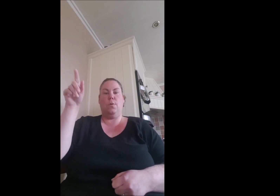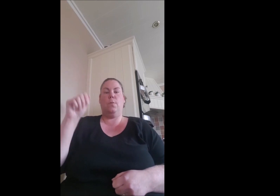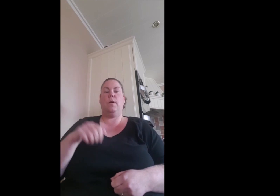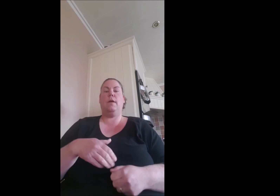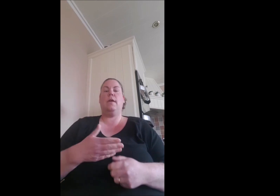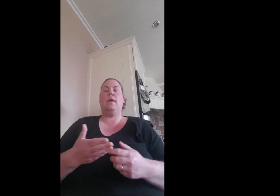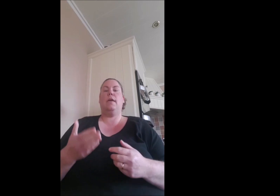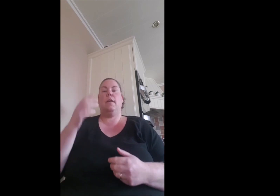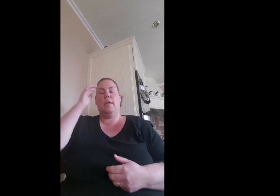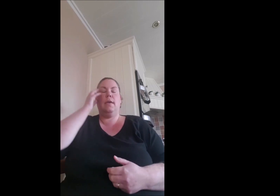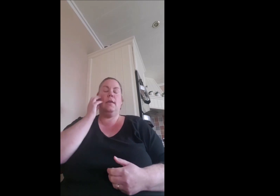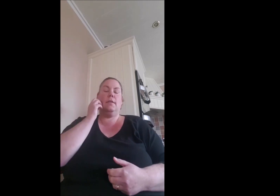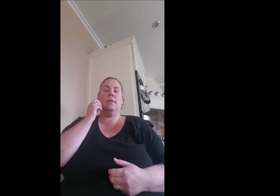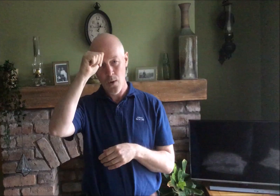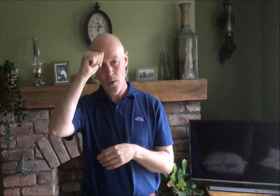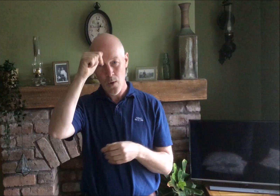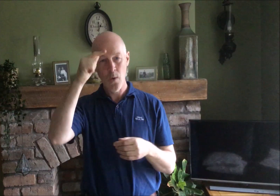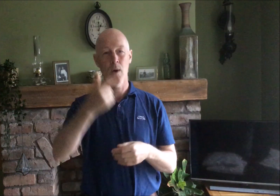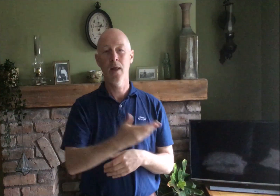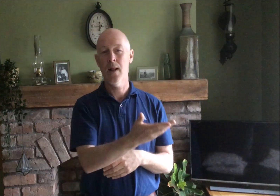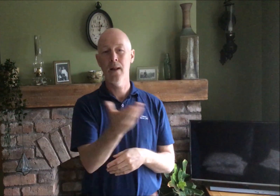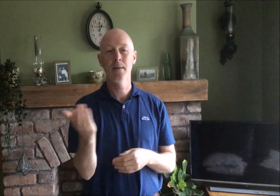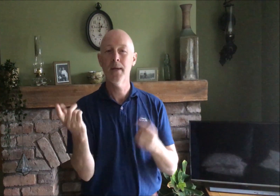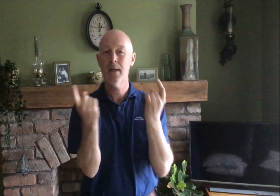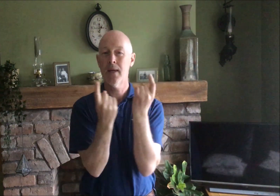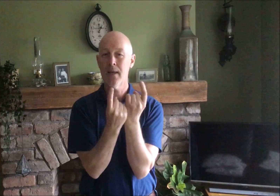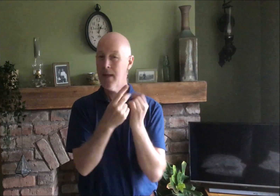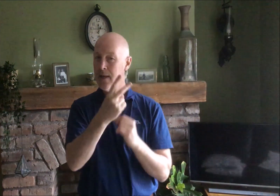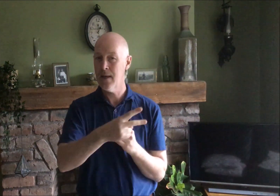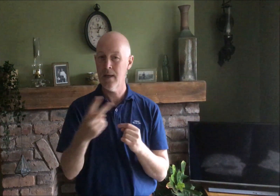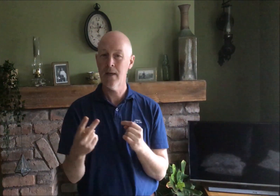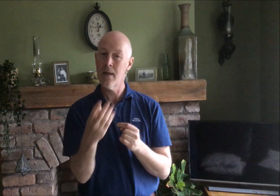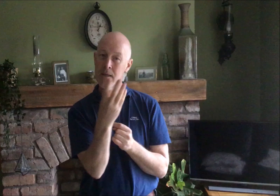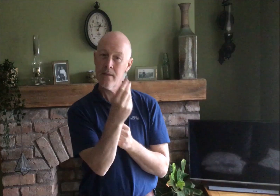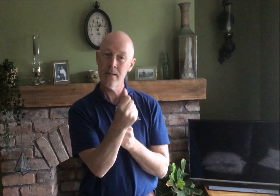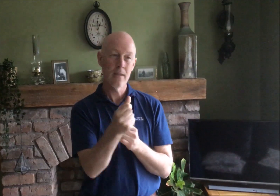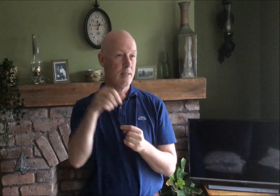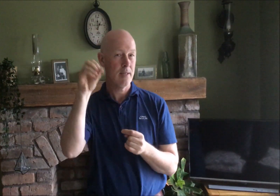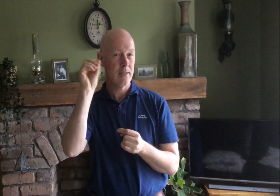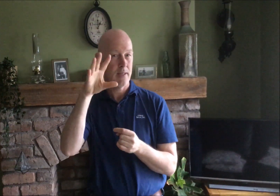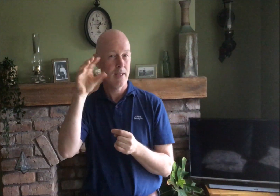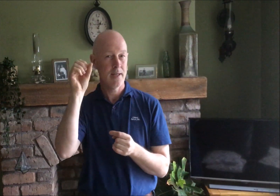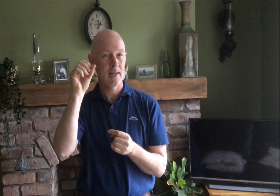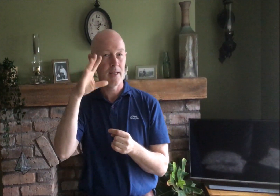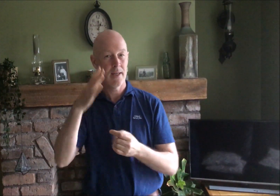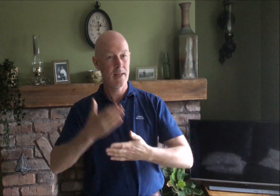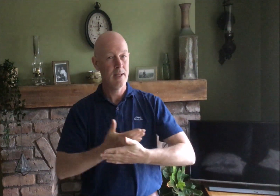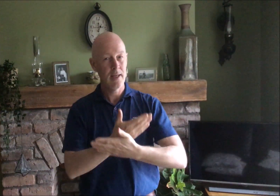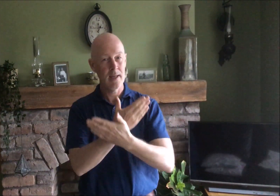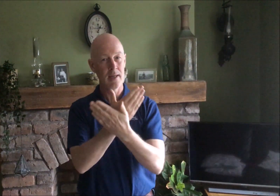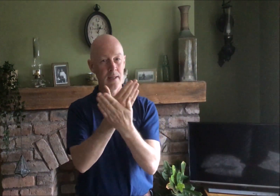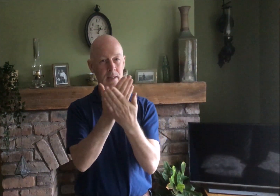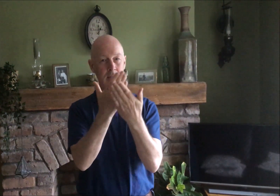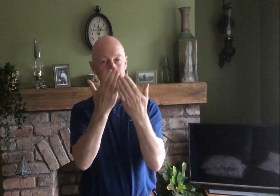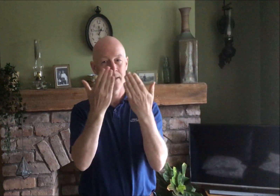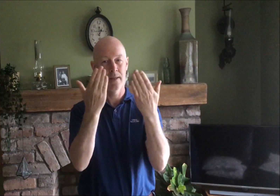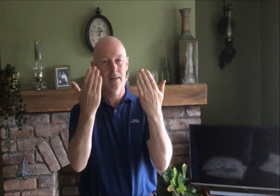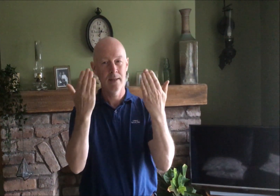when, but I know we'll meet again some sunny day.